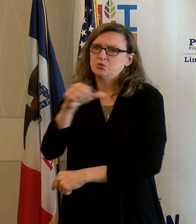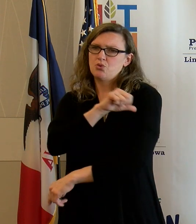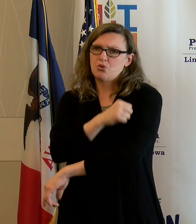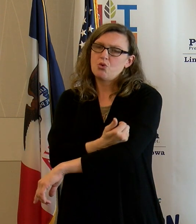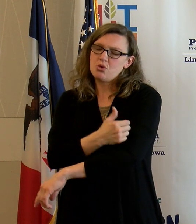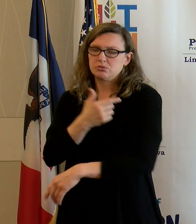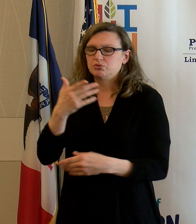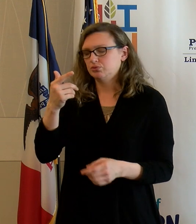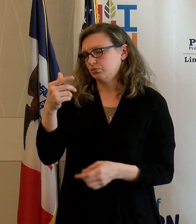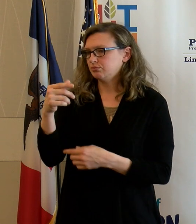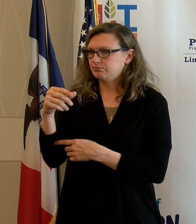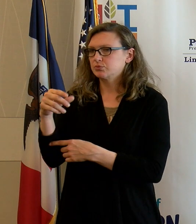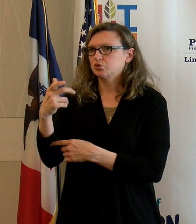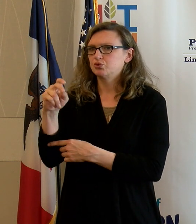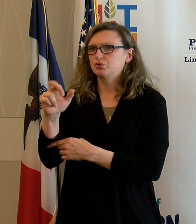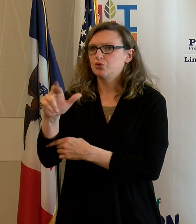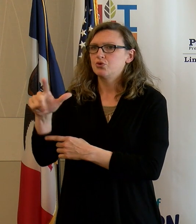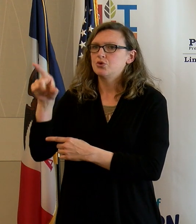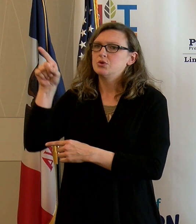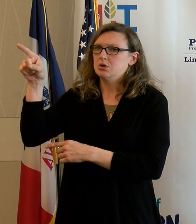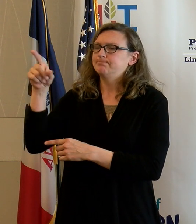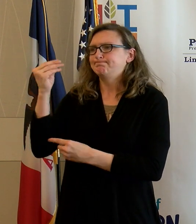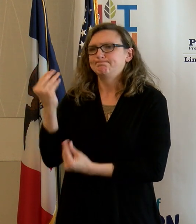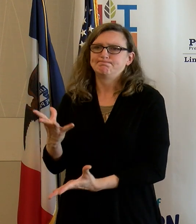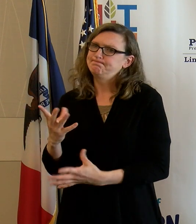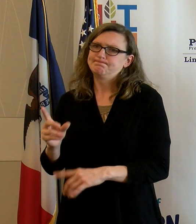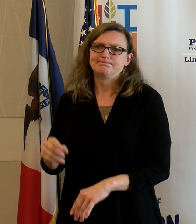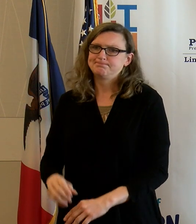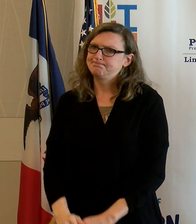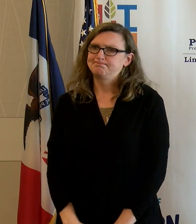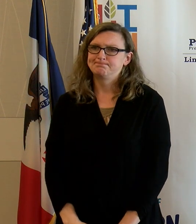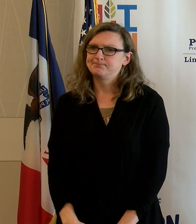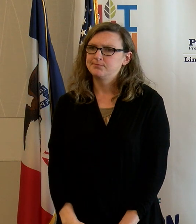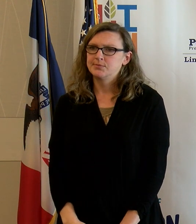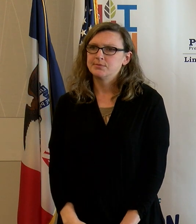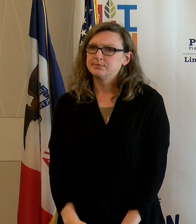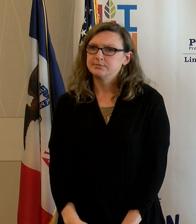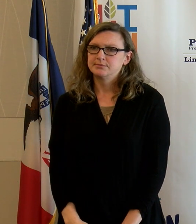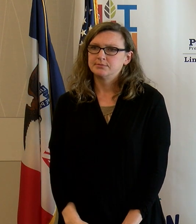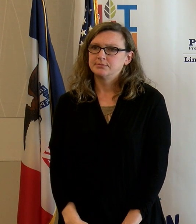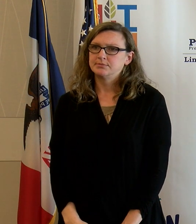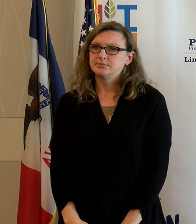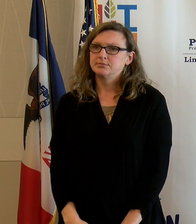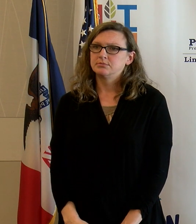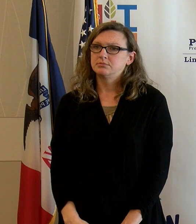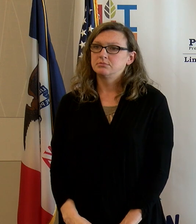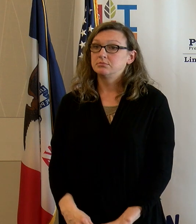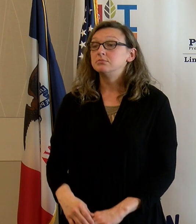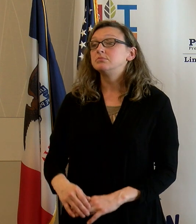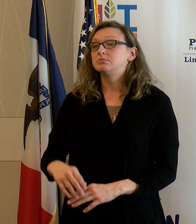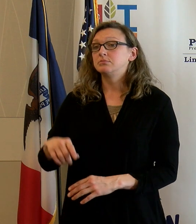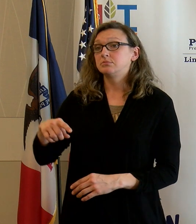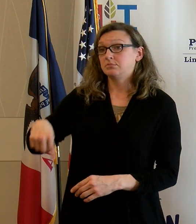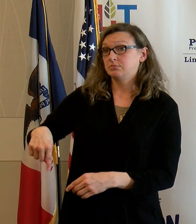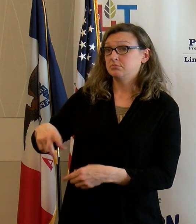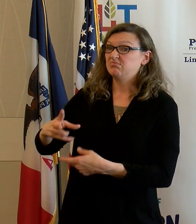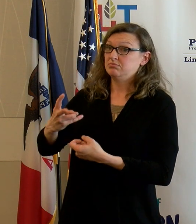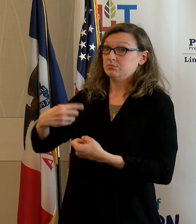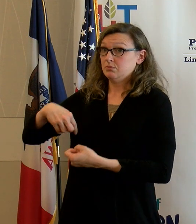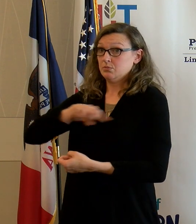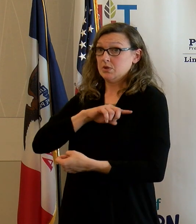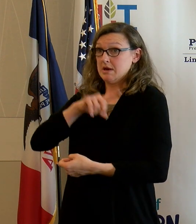that the order to, the ability to be able to issue a shelter in place would have to be delegated by the governor.